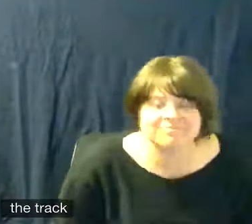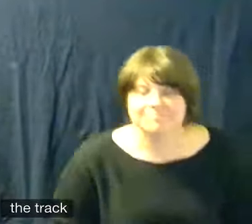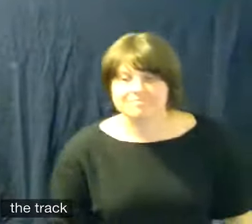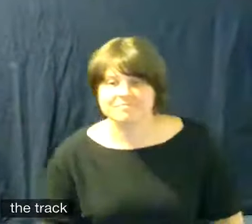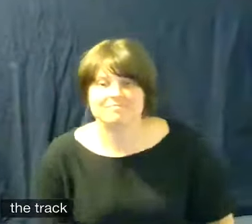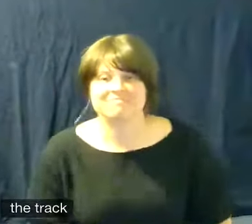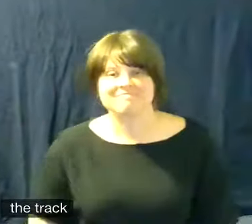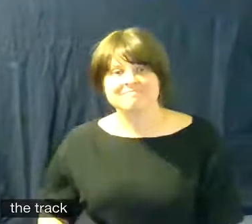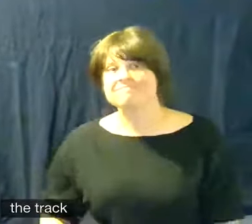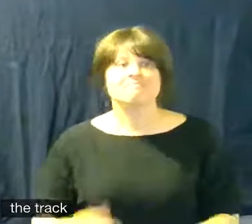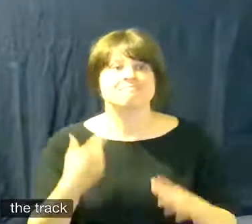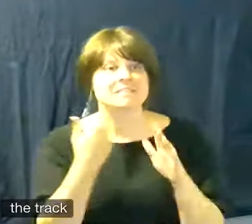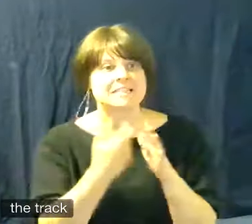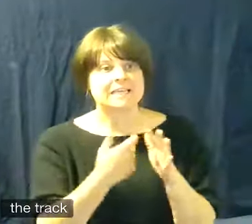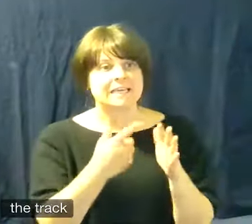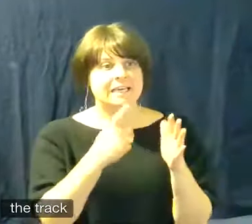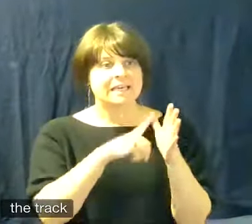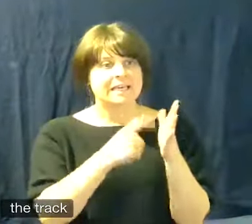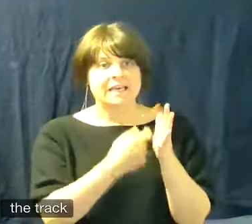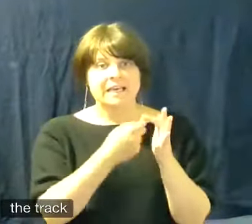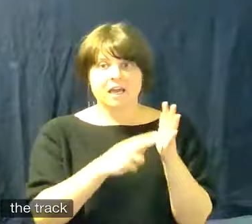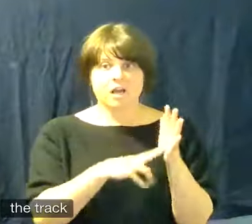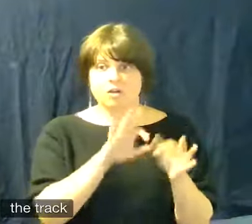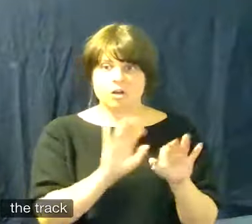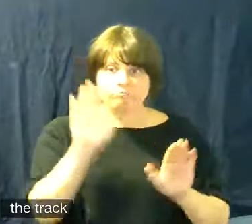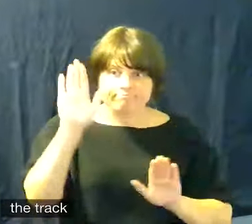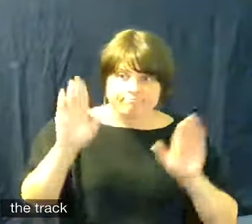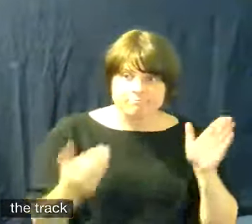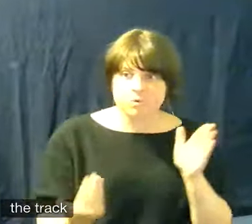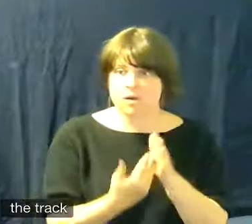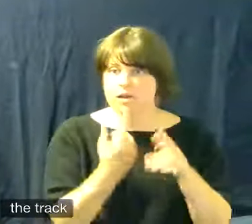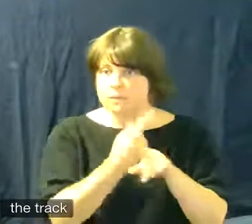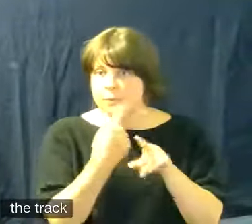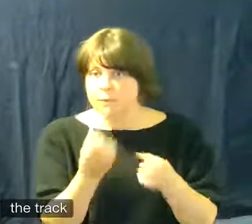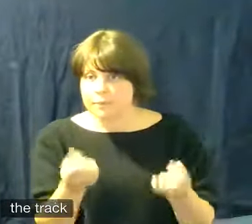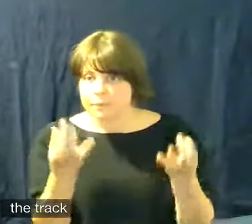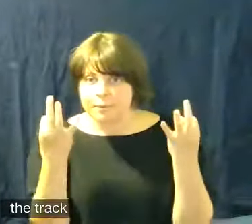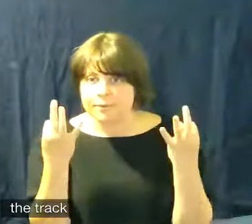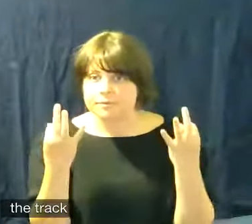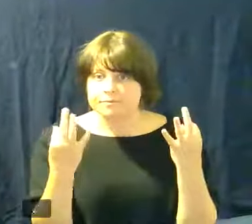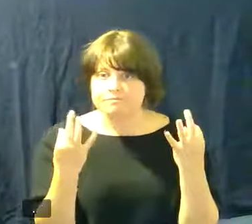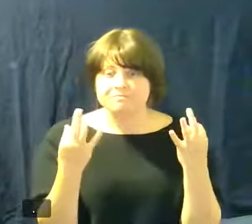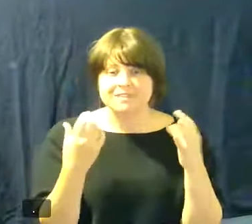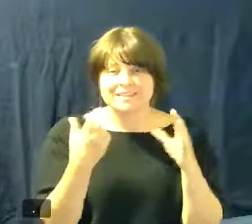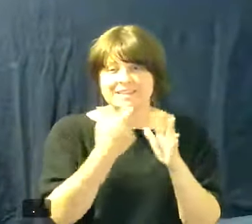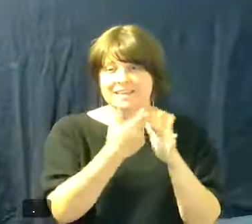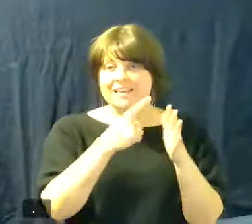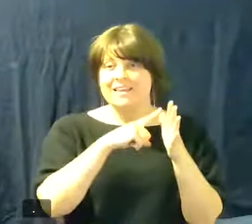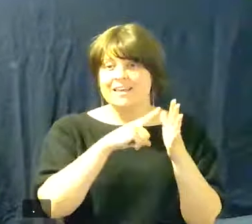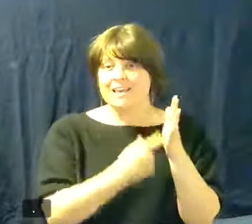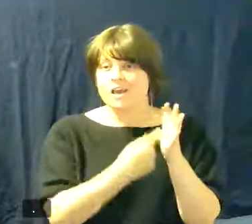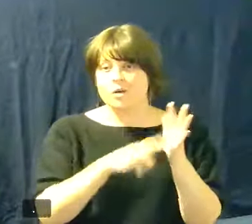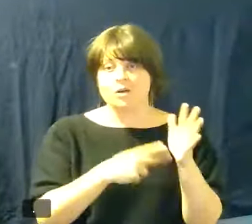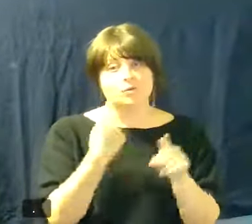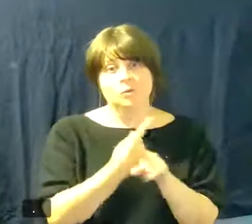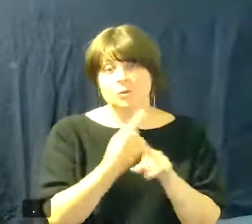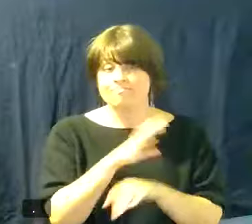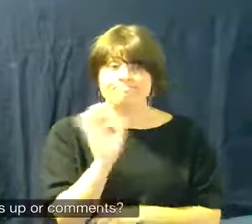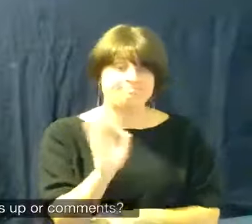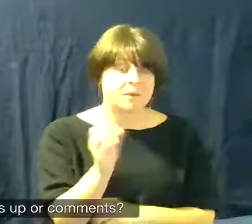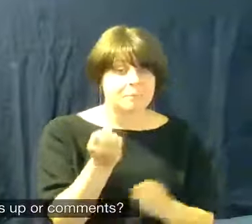Okay, Karen, no hands up or comments? Nothing further. Just, I'm assuming